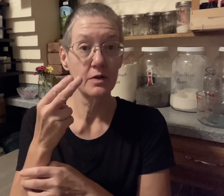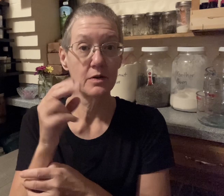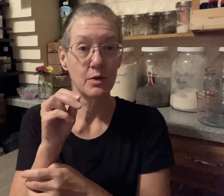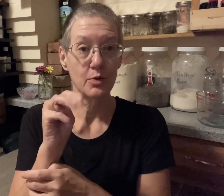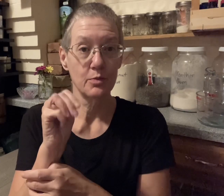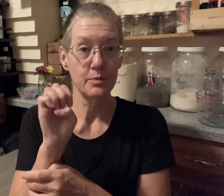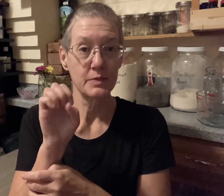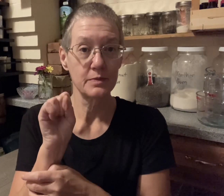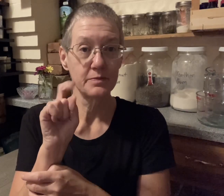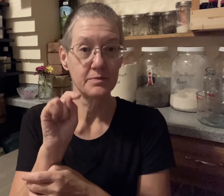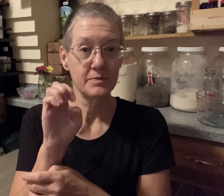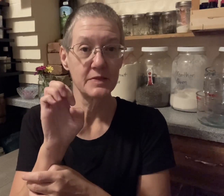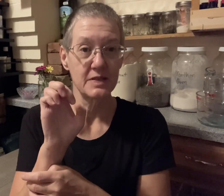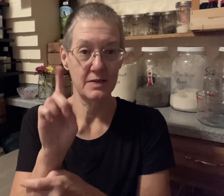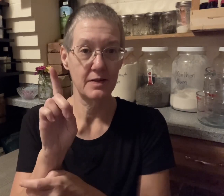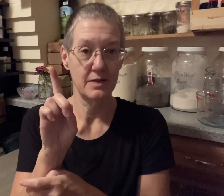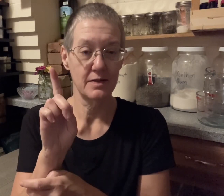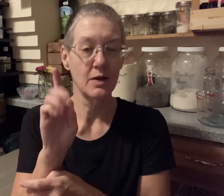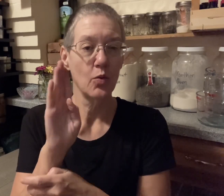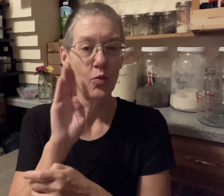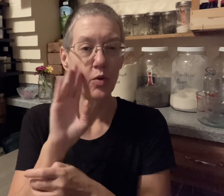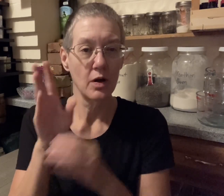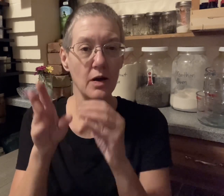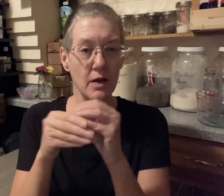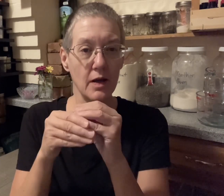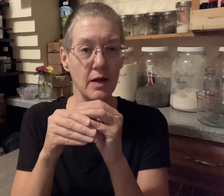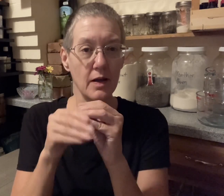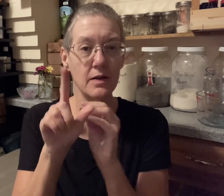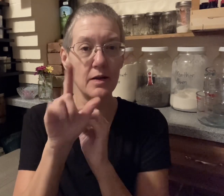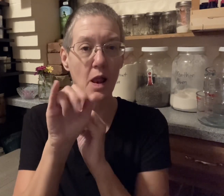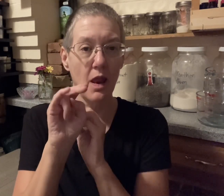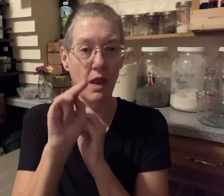Withrow Urban Homestead. I'll link it down in the description.